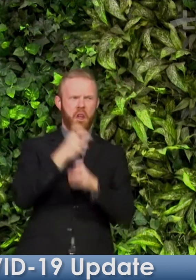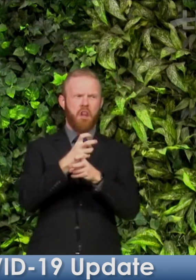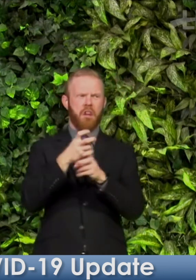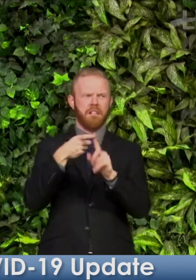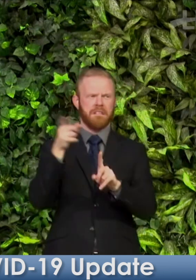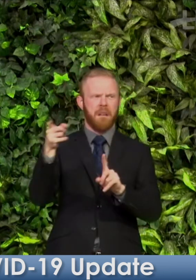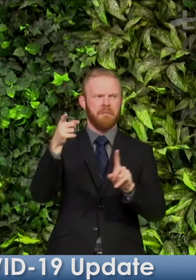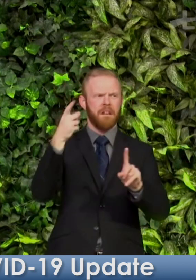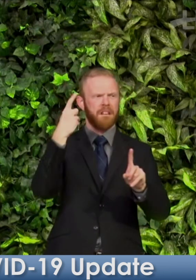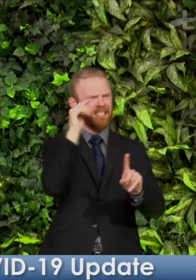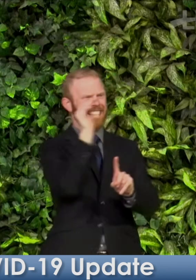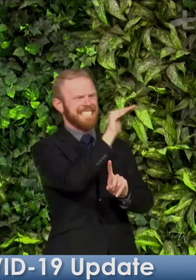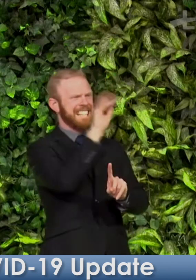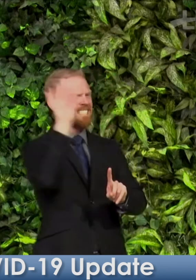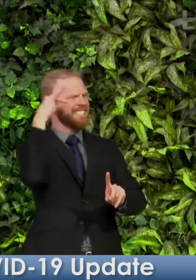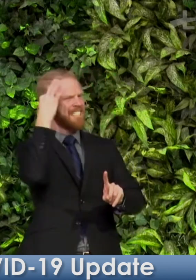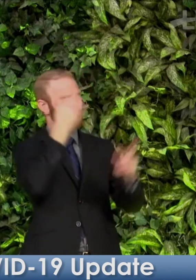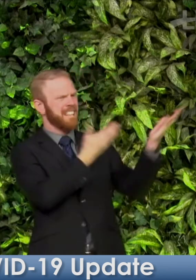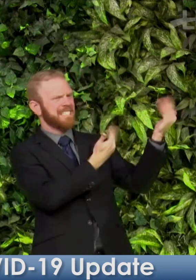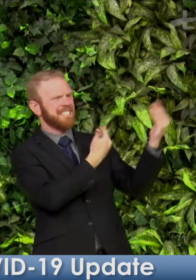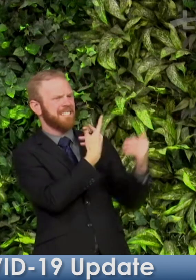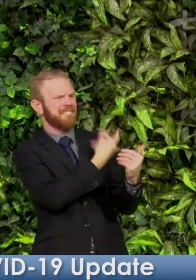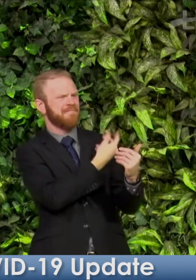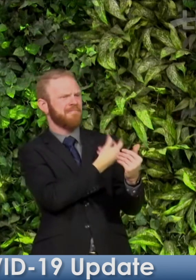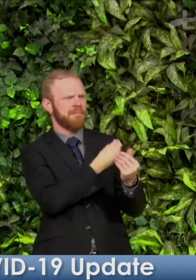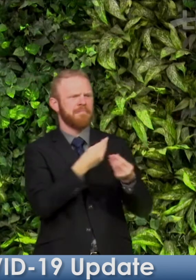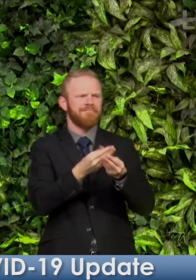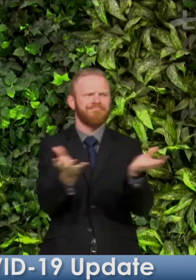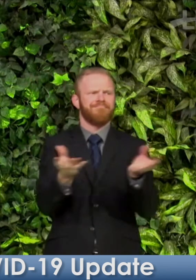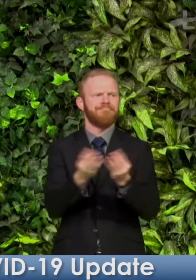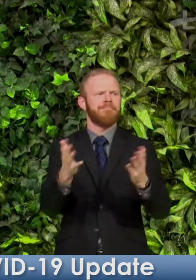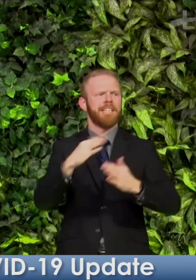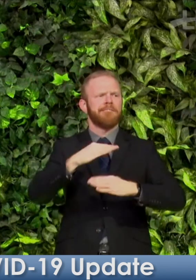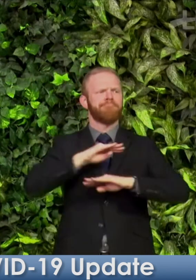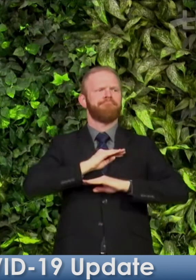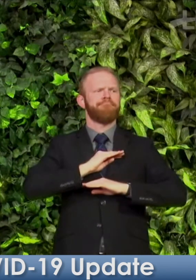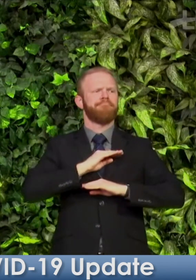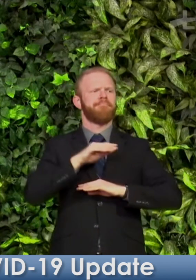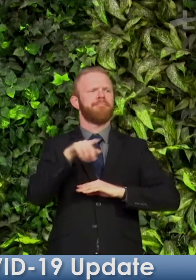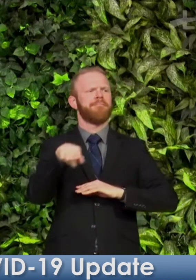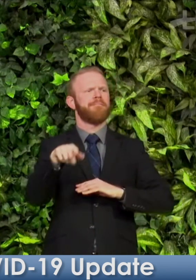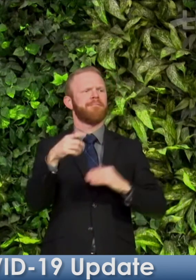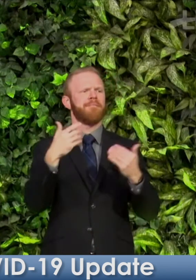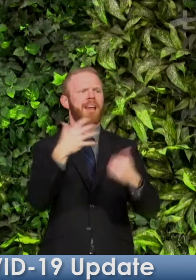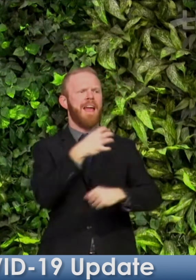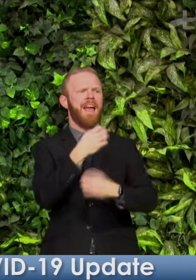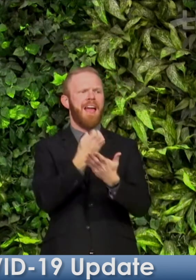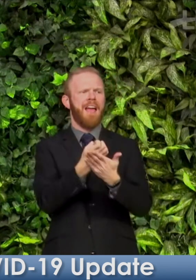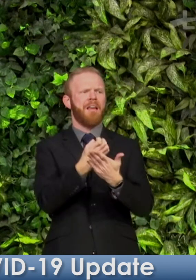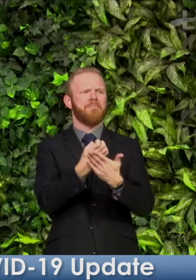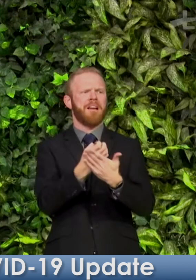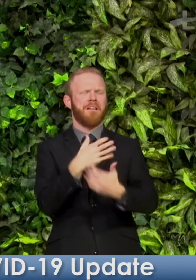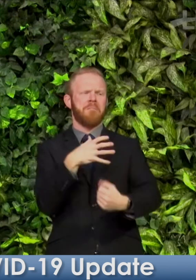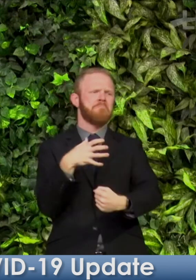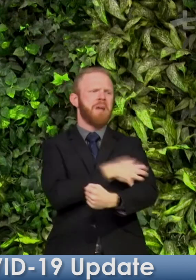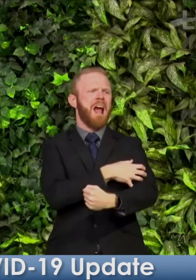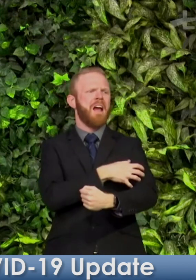largest economic powerhouse in the country? Thank you. No, look, I appreciate it. It's hard